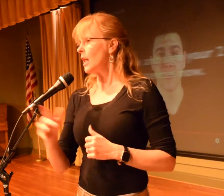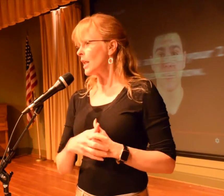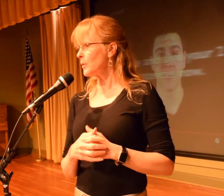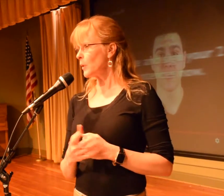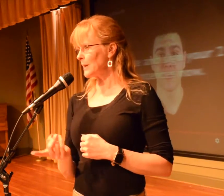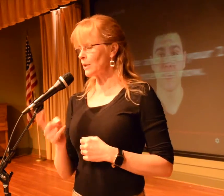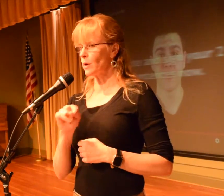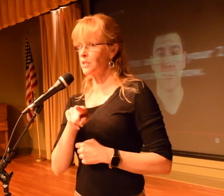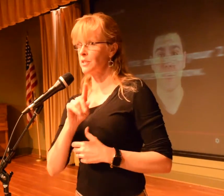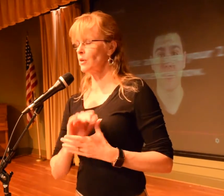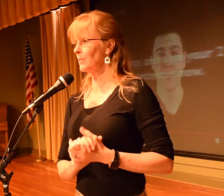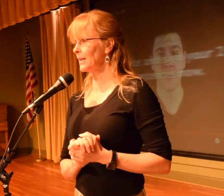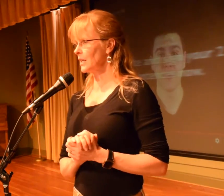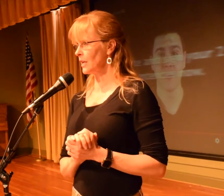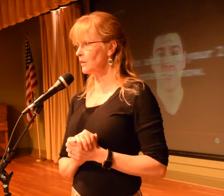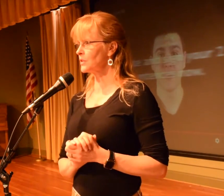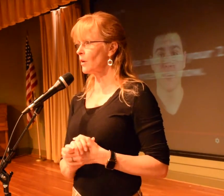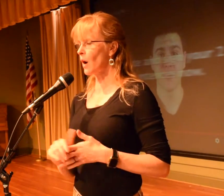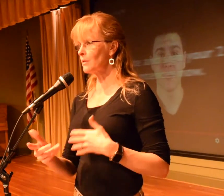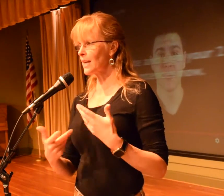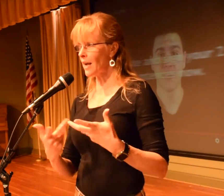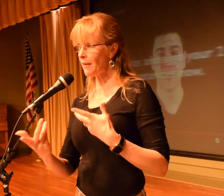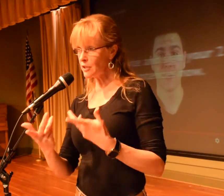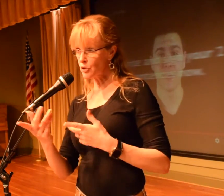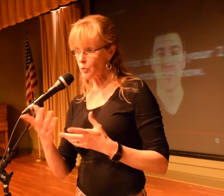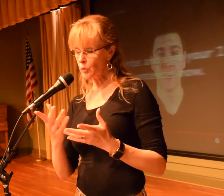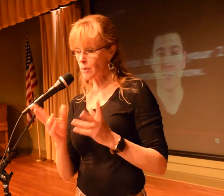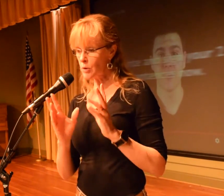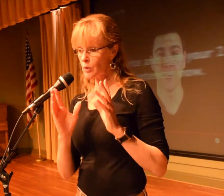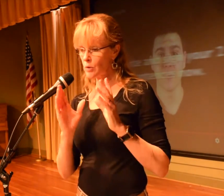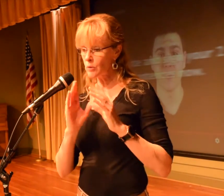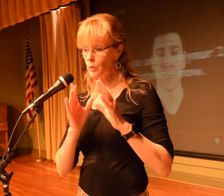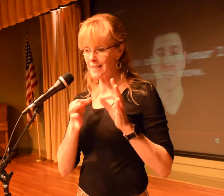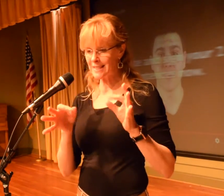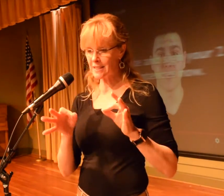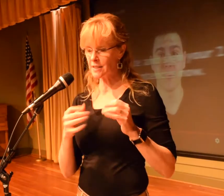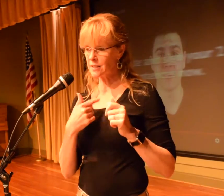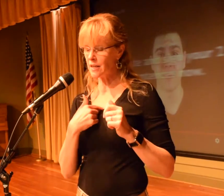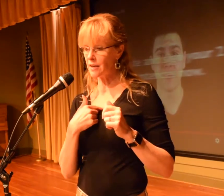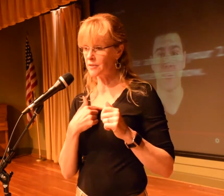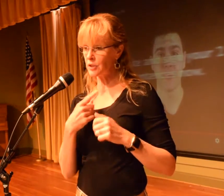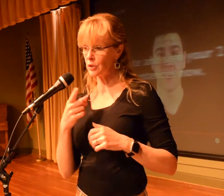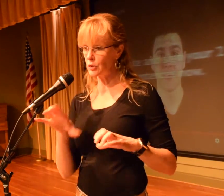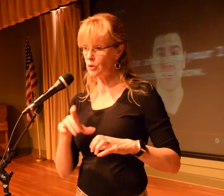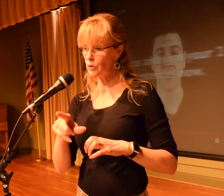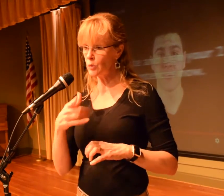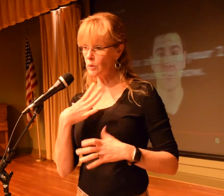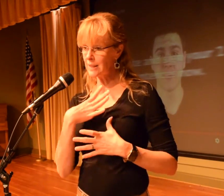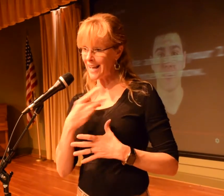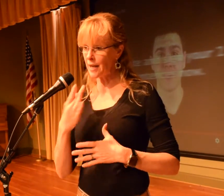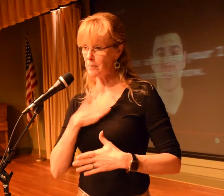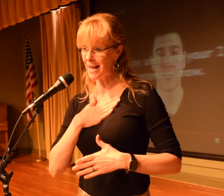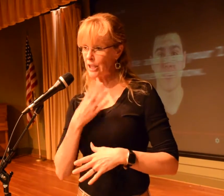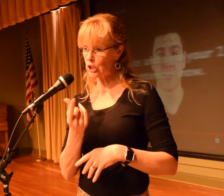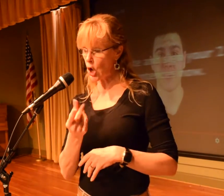Let me repeat the question so everybody can hear. So I was having trouble with the sentence of, do you like my